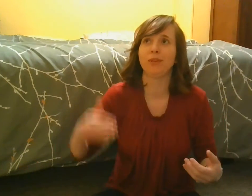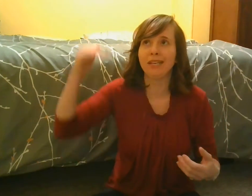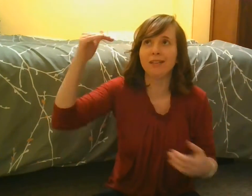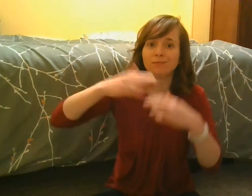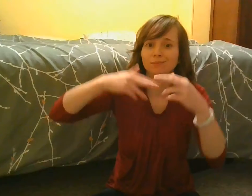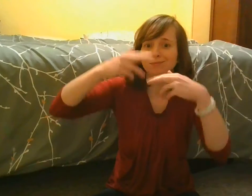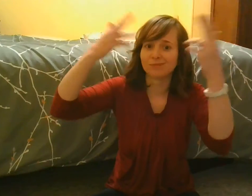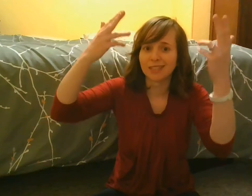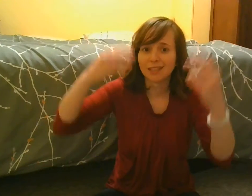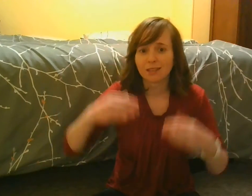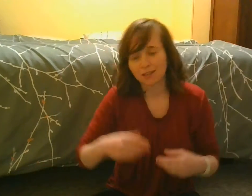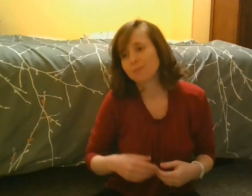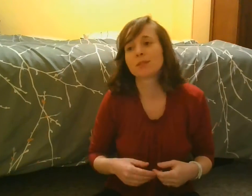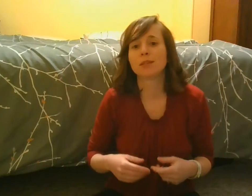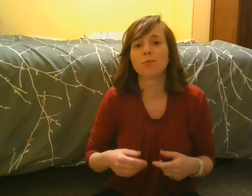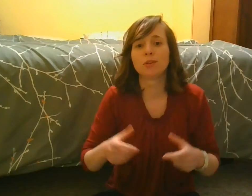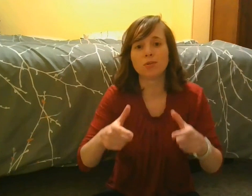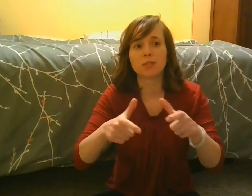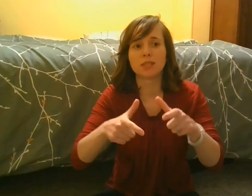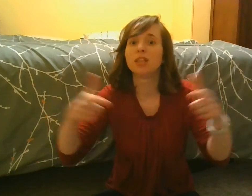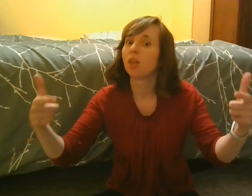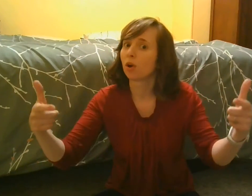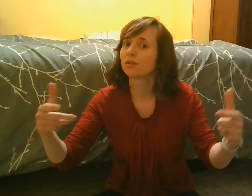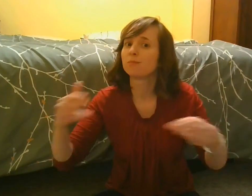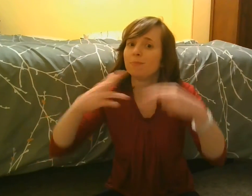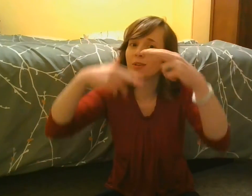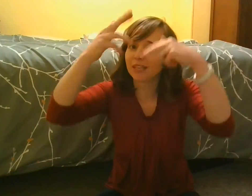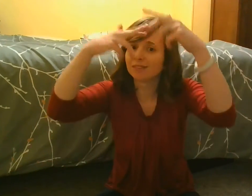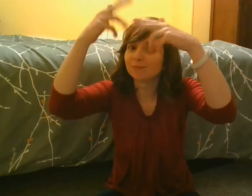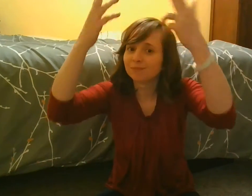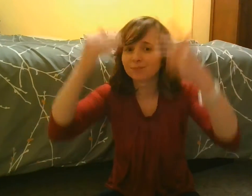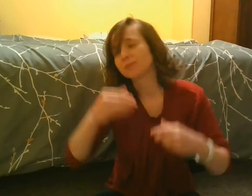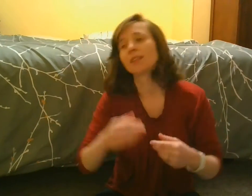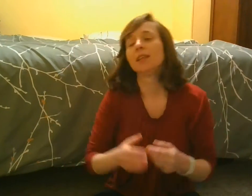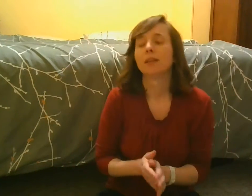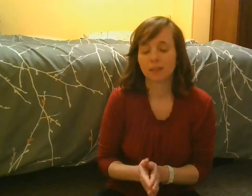building. You would use large building.